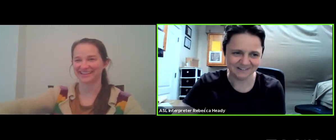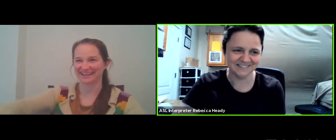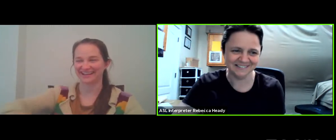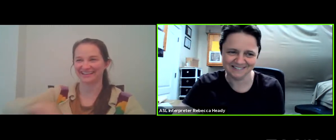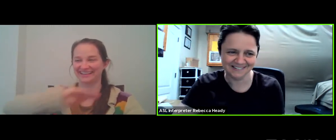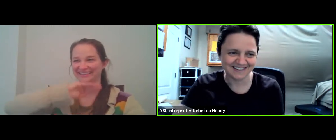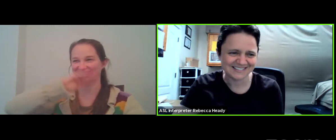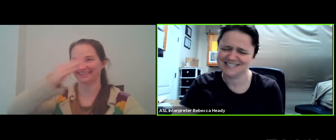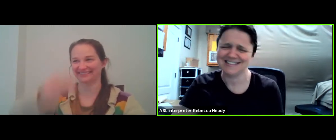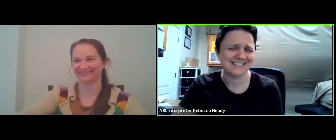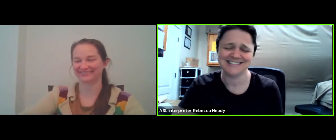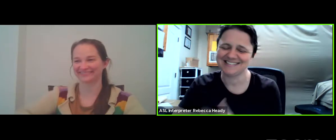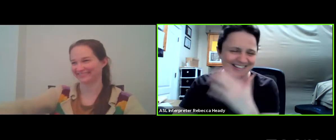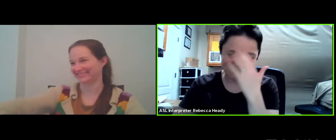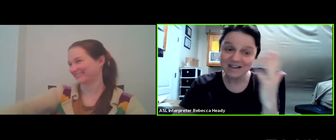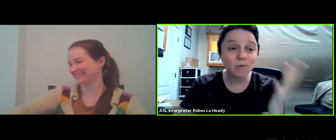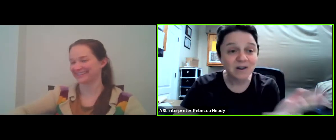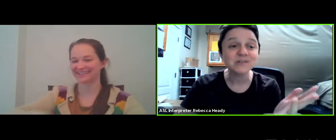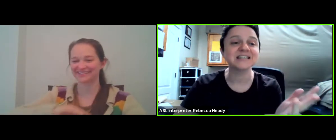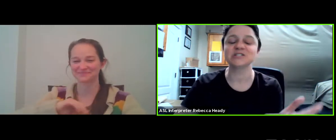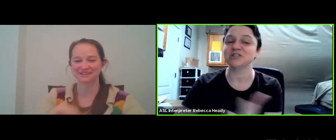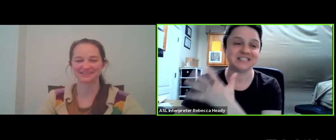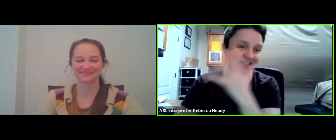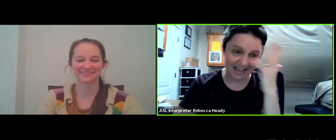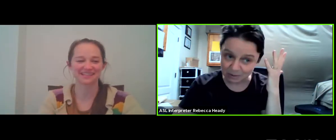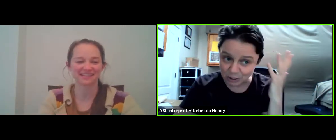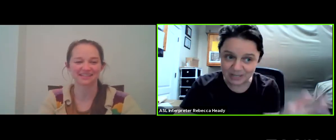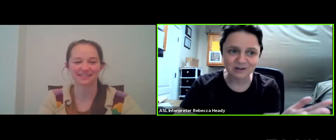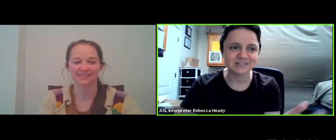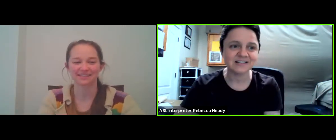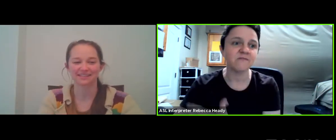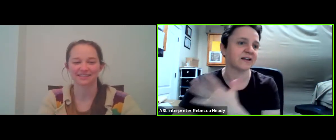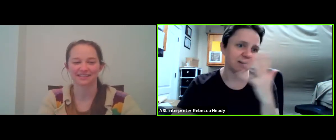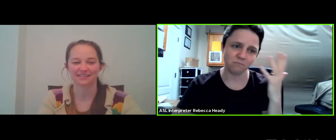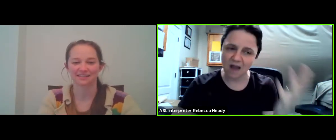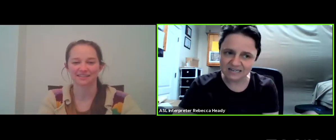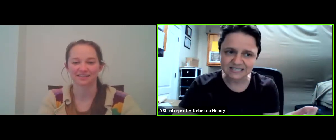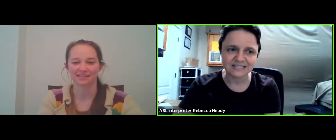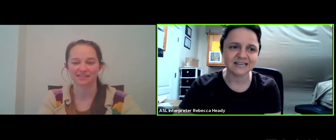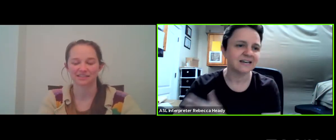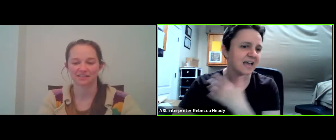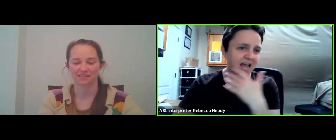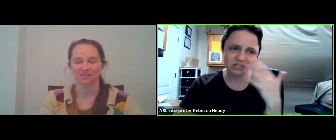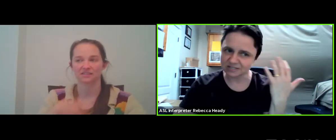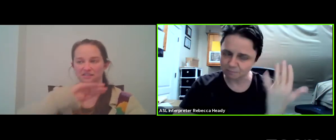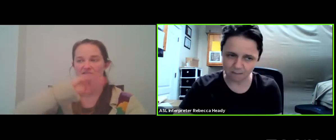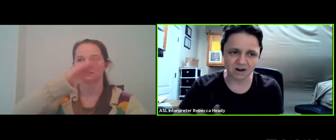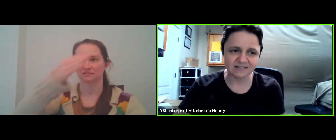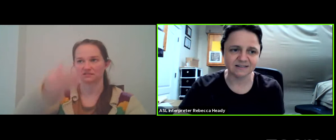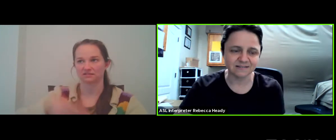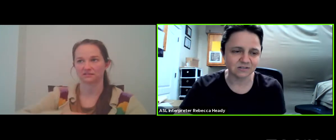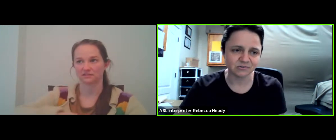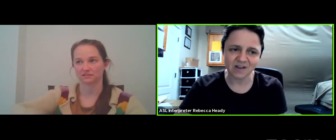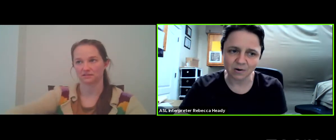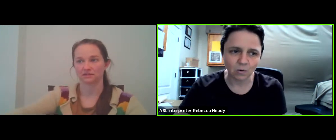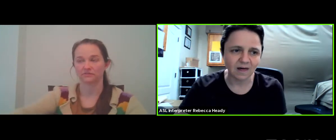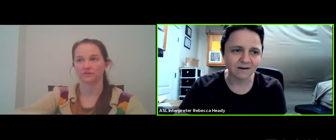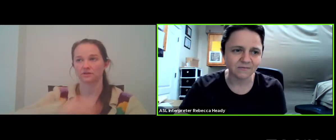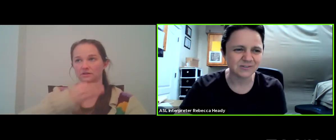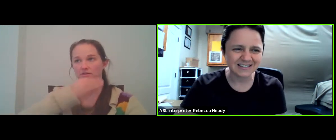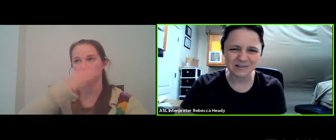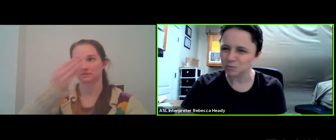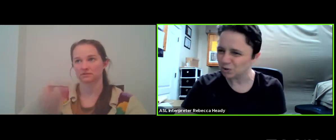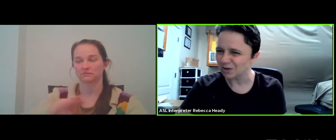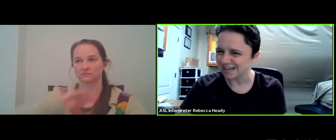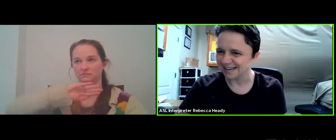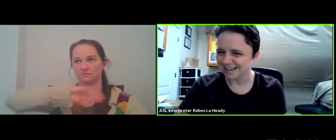it's never. I can't think of. One of those things you just need to kind of look at yourself and kind of practice it and just memorize it, because there's not a whole